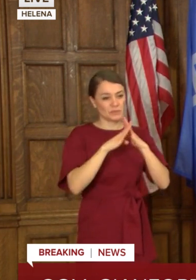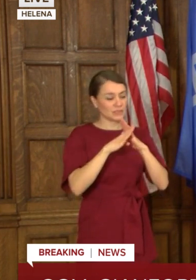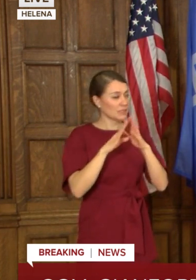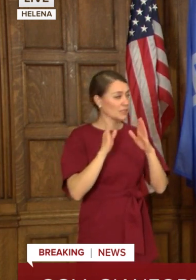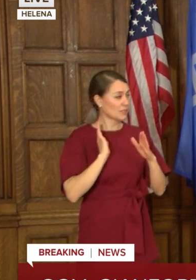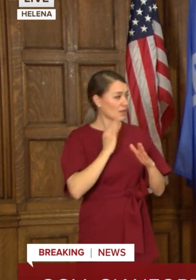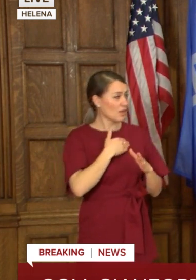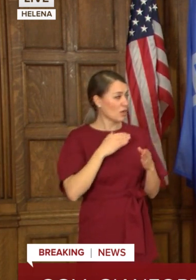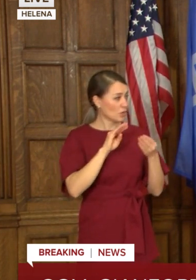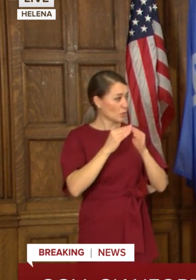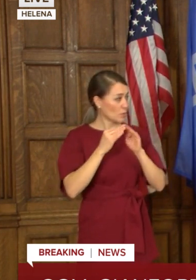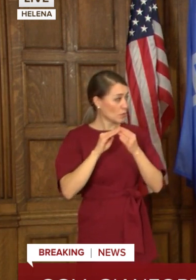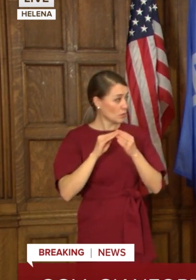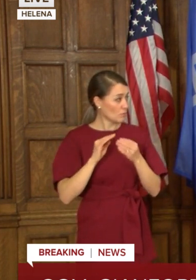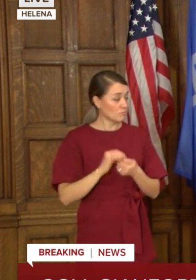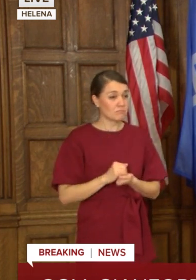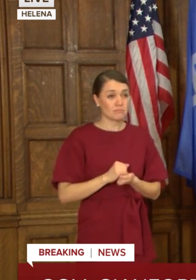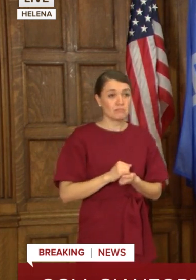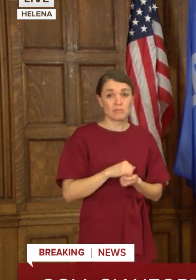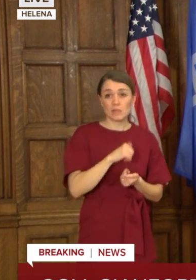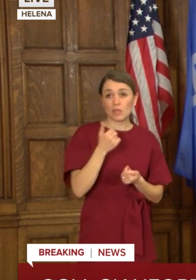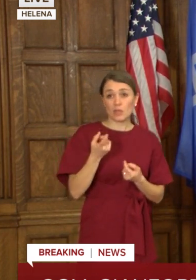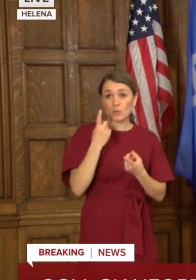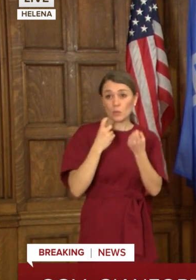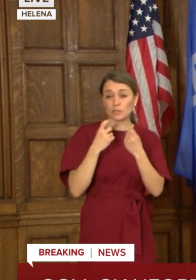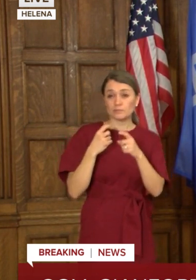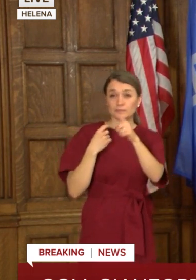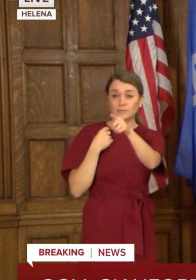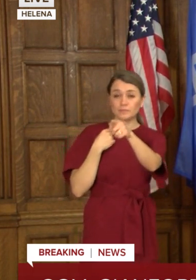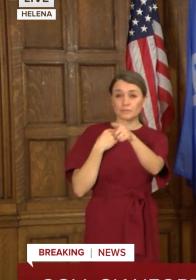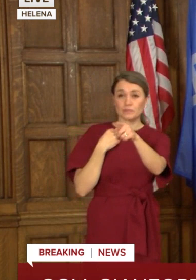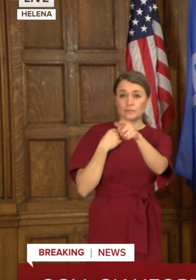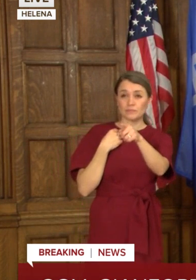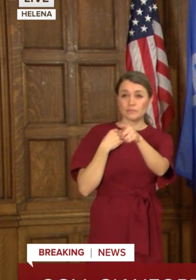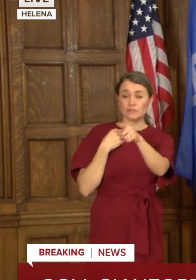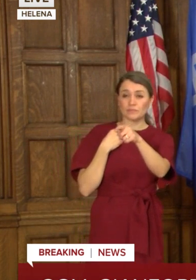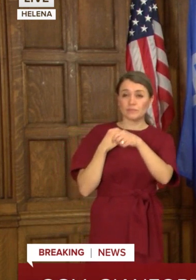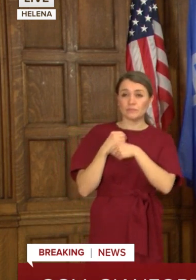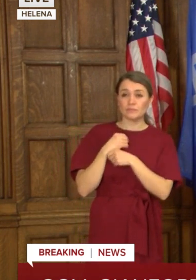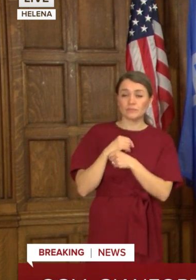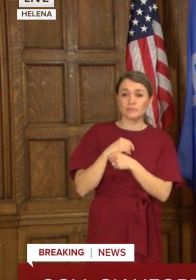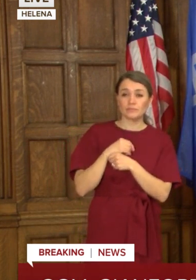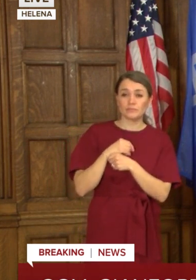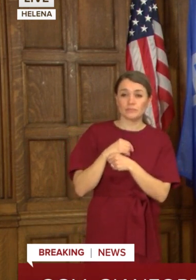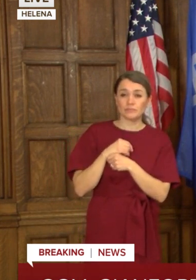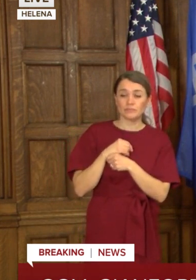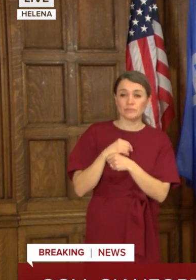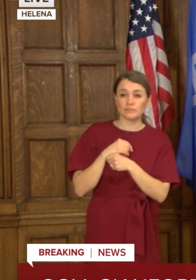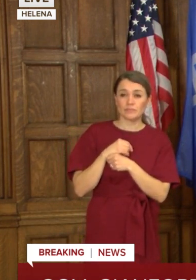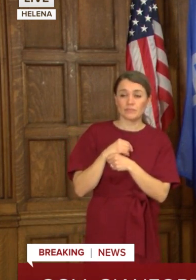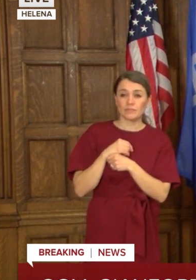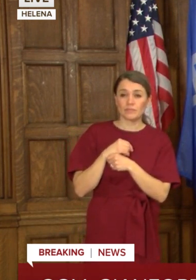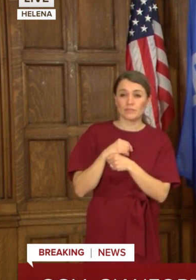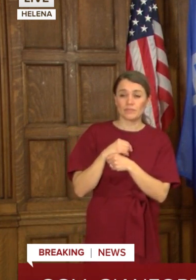Do we have a question online? Okay. Yes. Governor Gianforte, John Riley with Montana Television